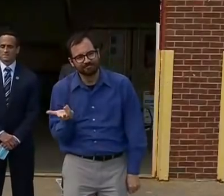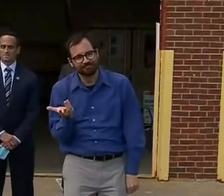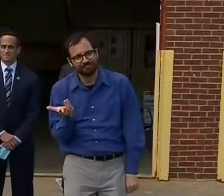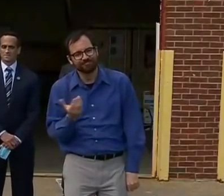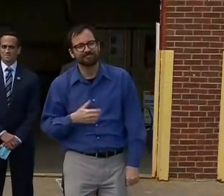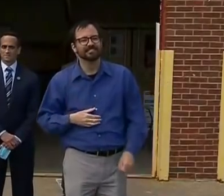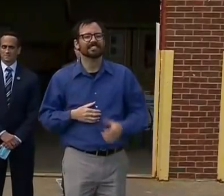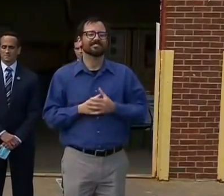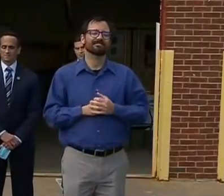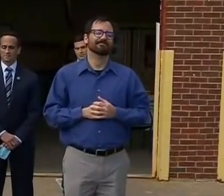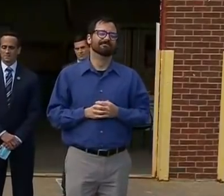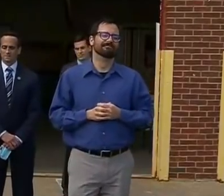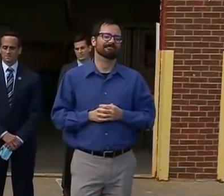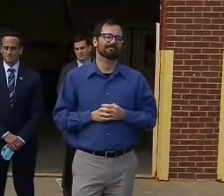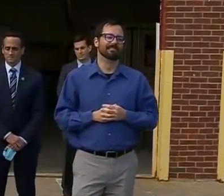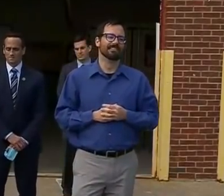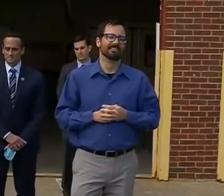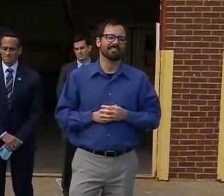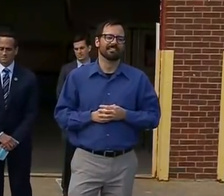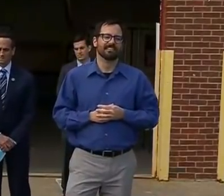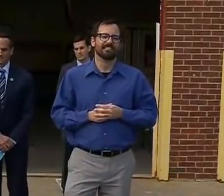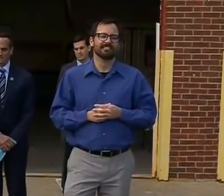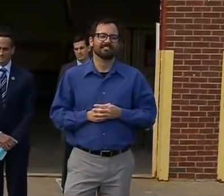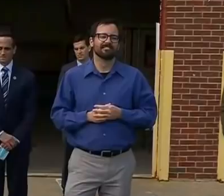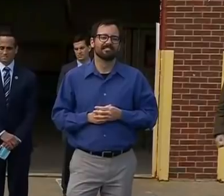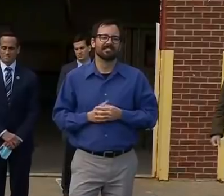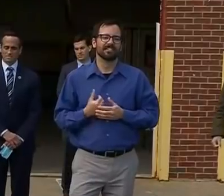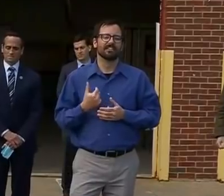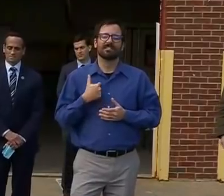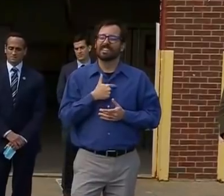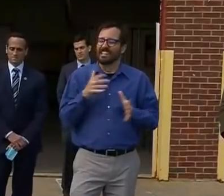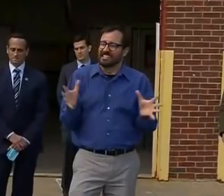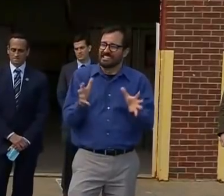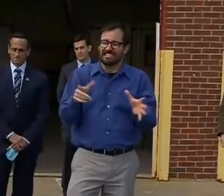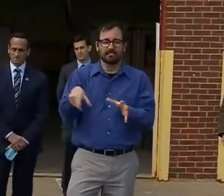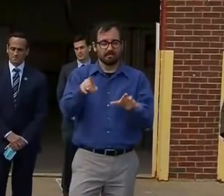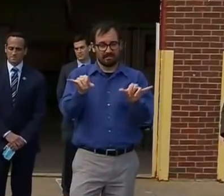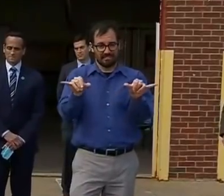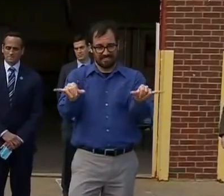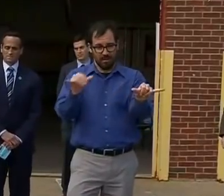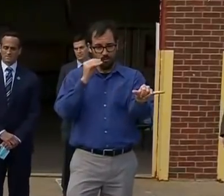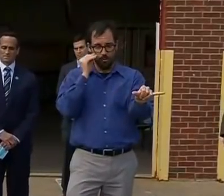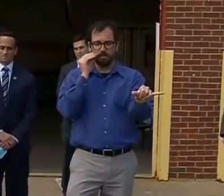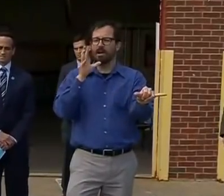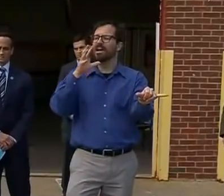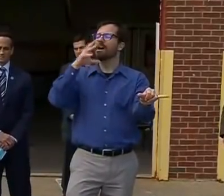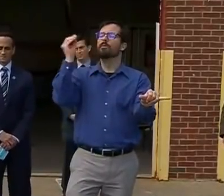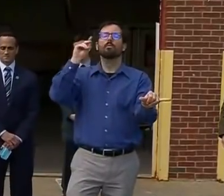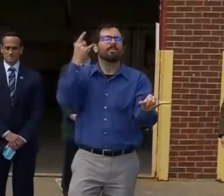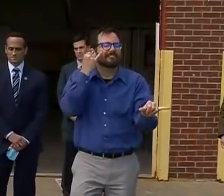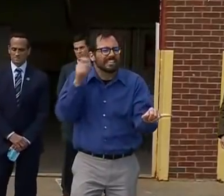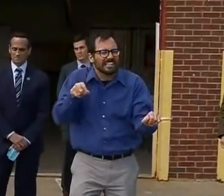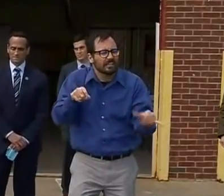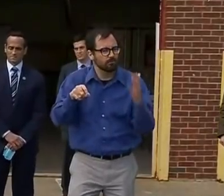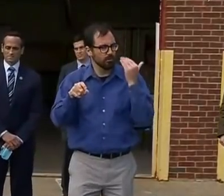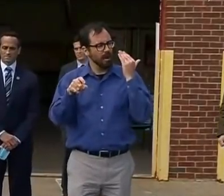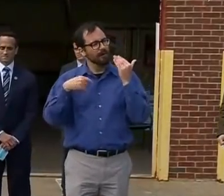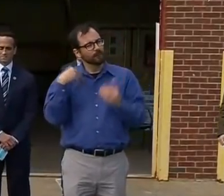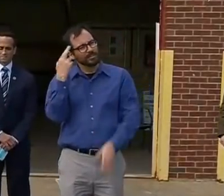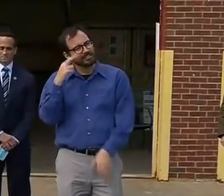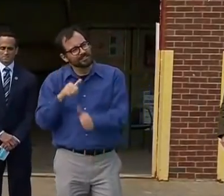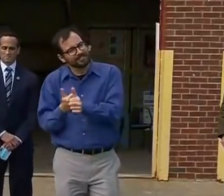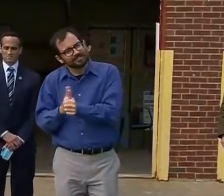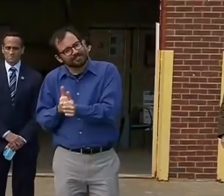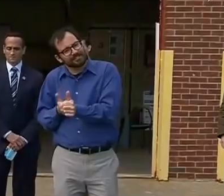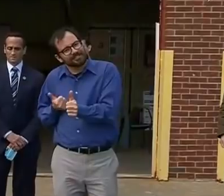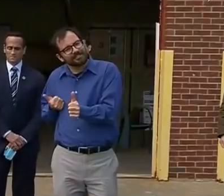out. I mean, we all get the fact that the economic impact of these decisions is profound, and that's playing out in the